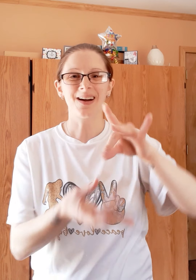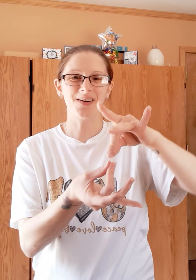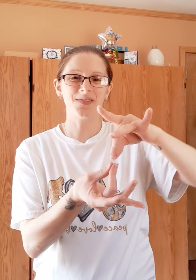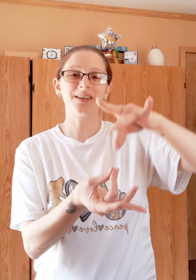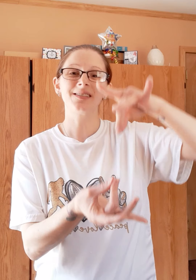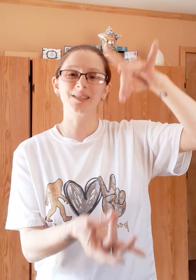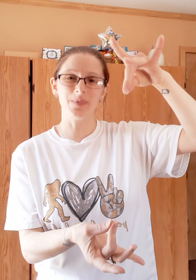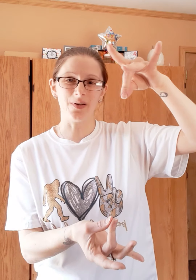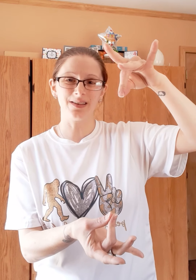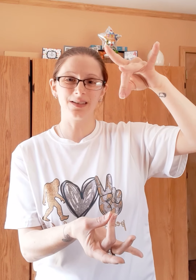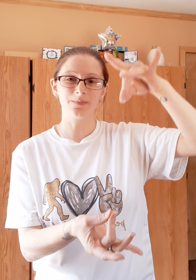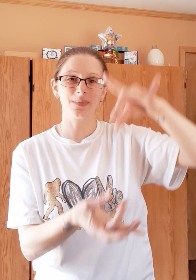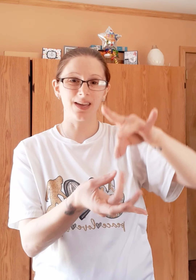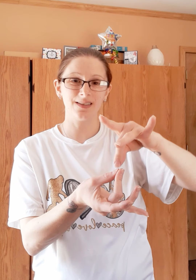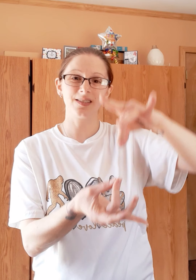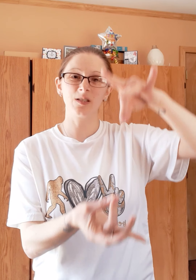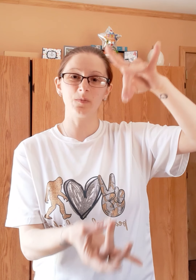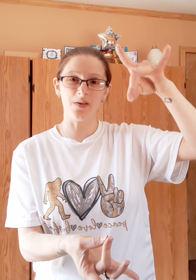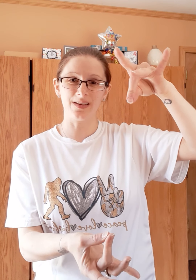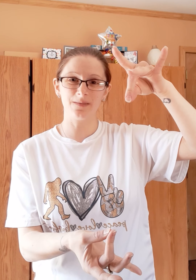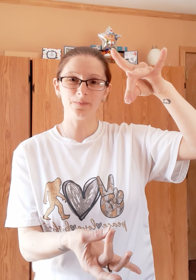of the Spirit. Okay, Spirit.